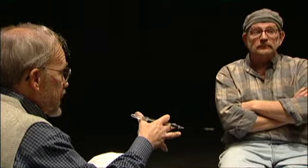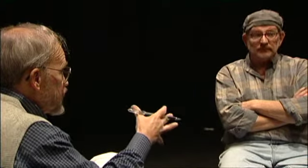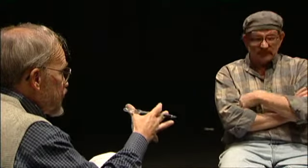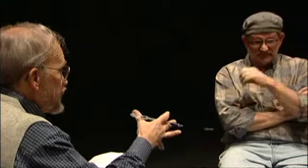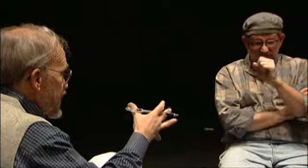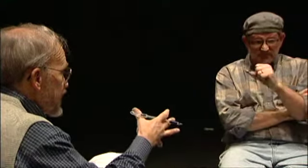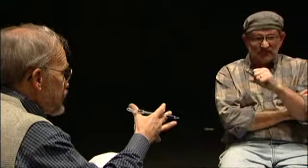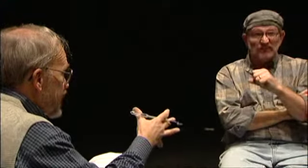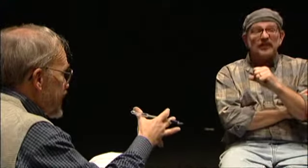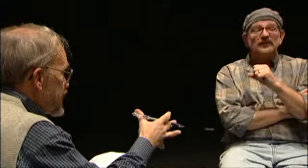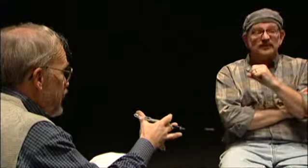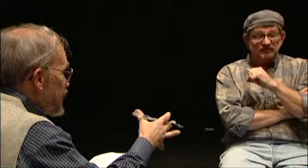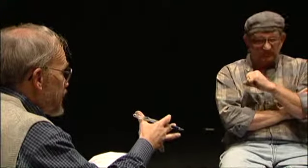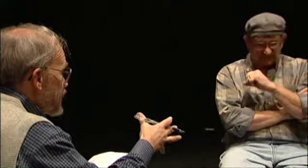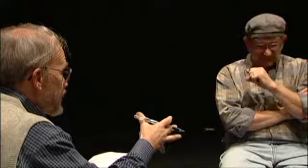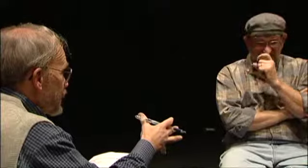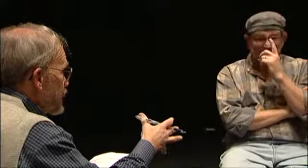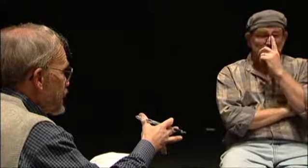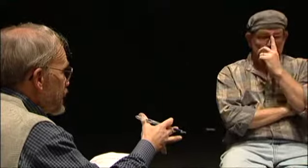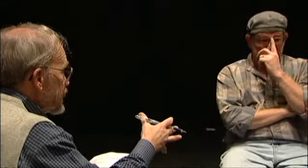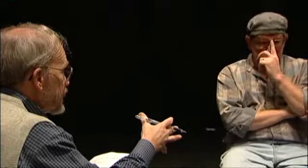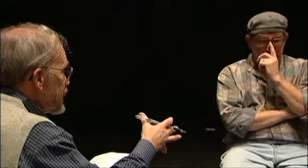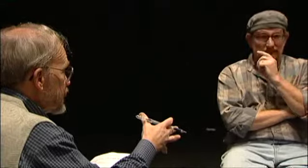Because you sense what he's going to do.